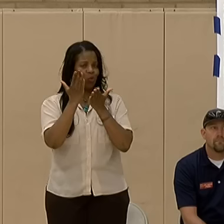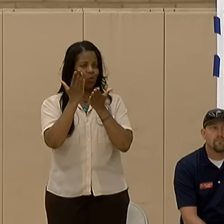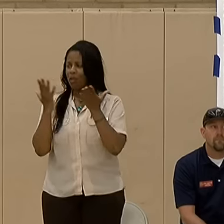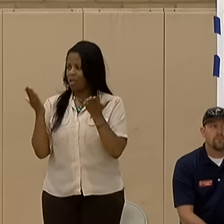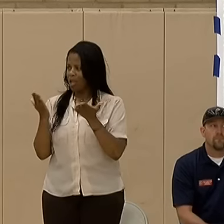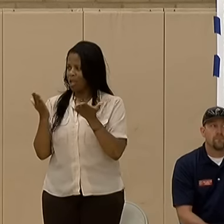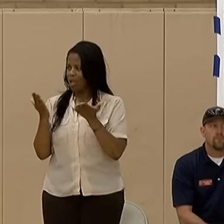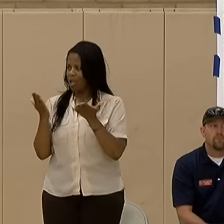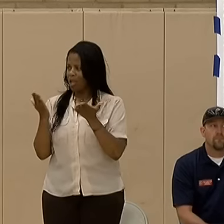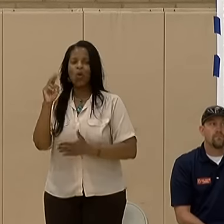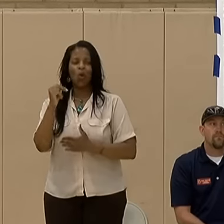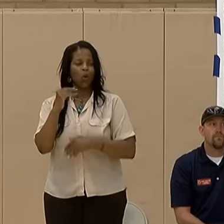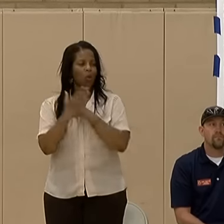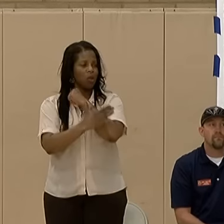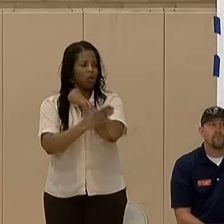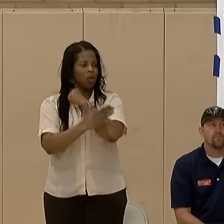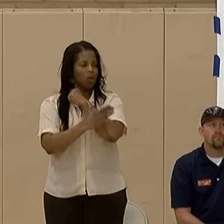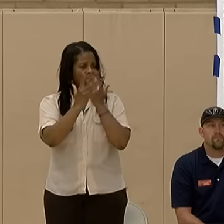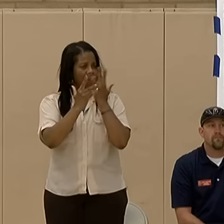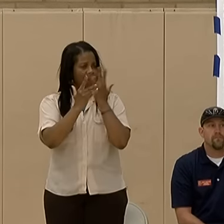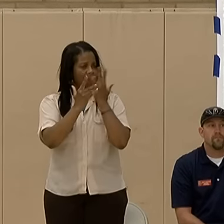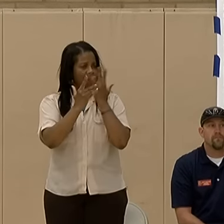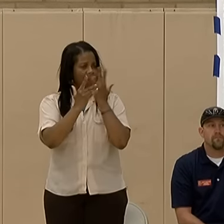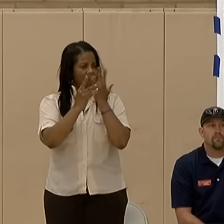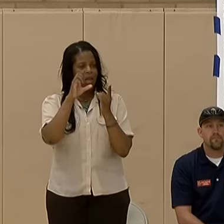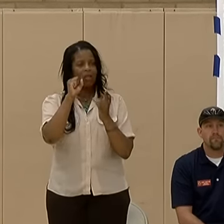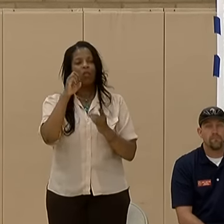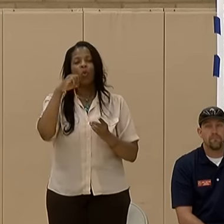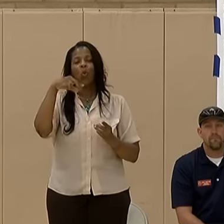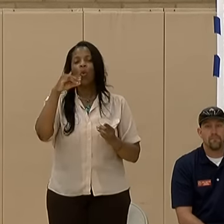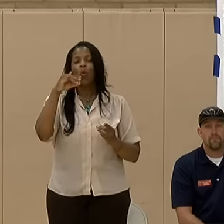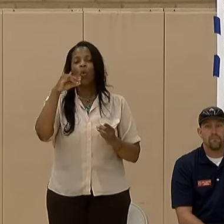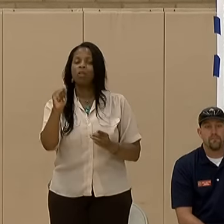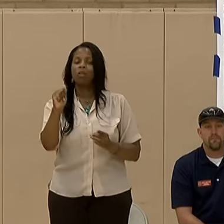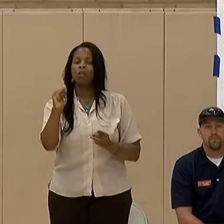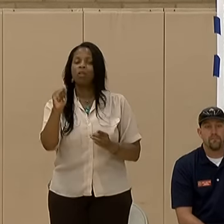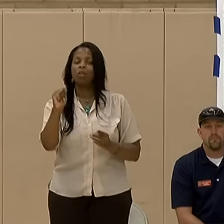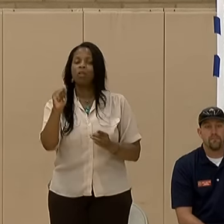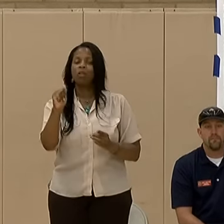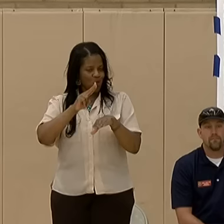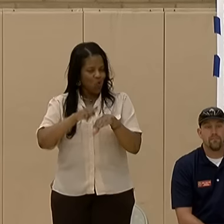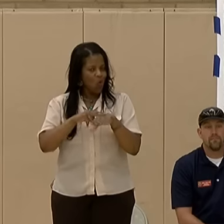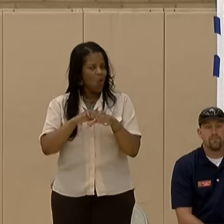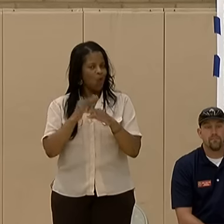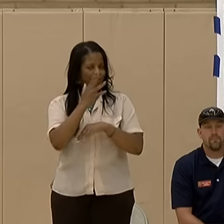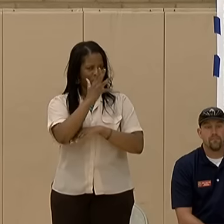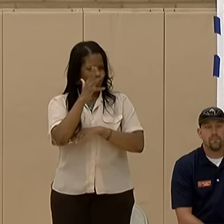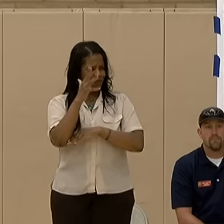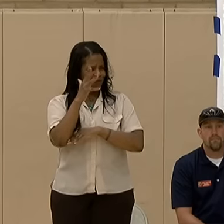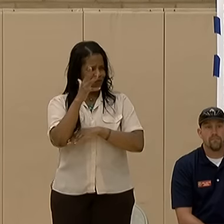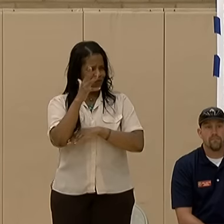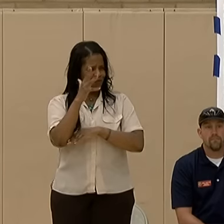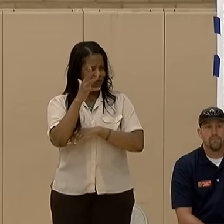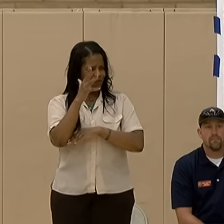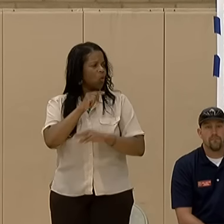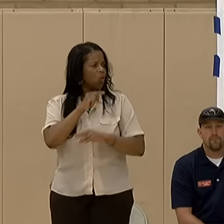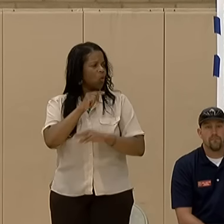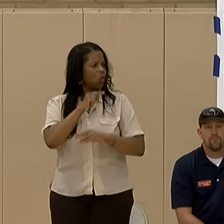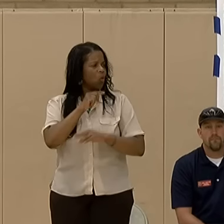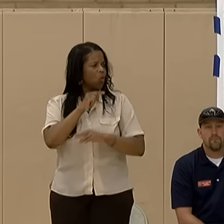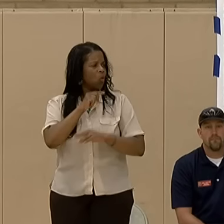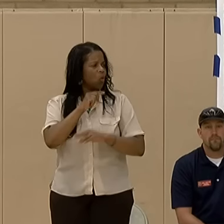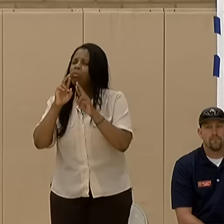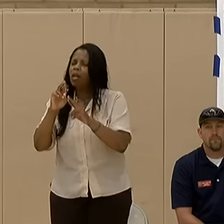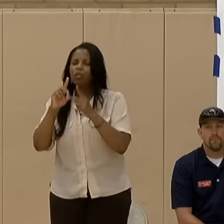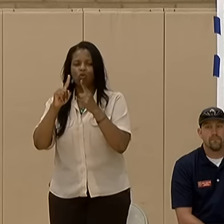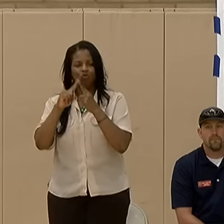the Kern County Fire Department, the Sequoia National Forest, and the Bureau of Land Management, we're responding everything to the fire